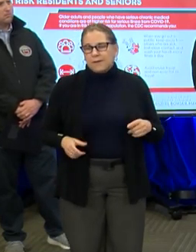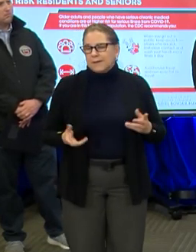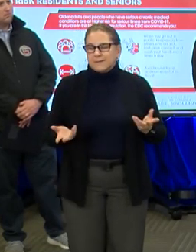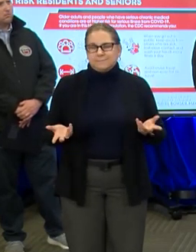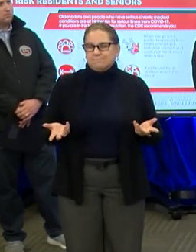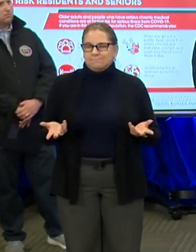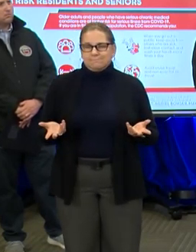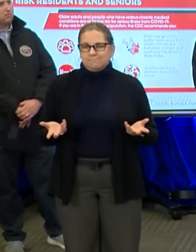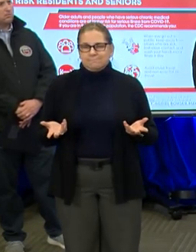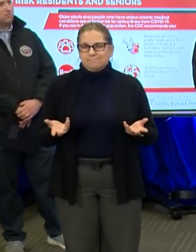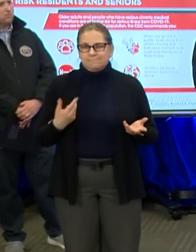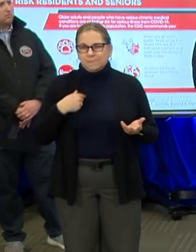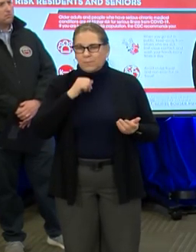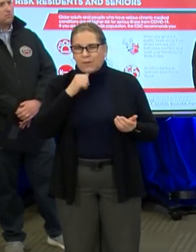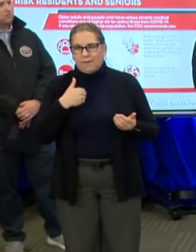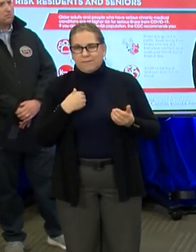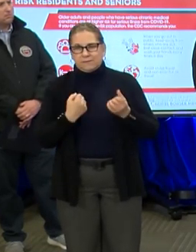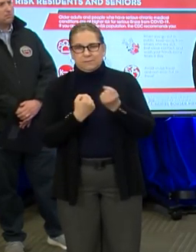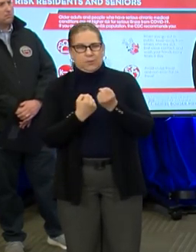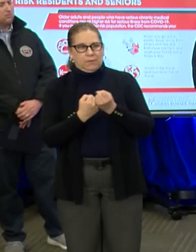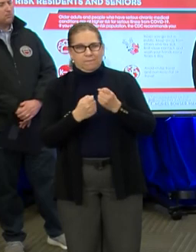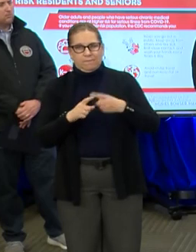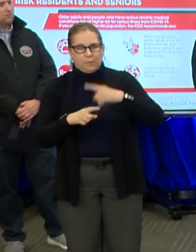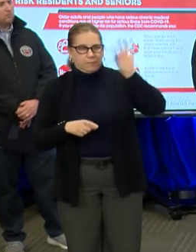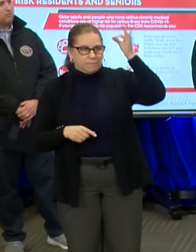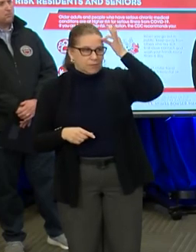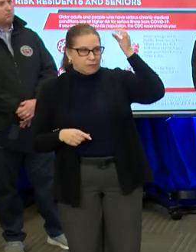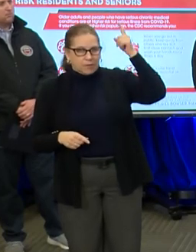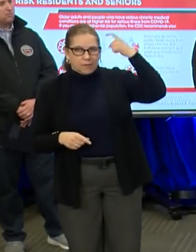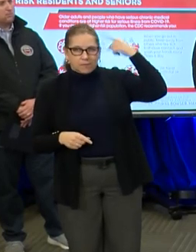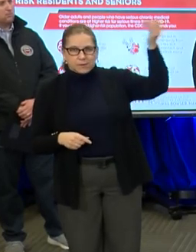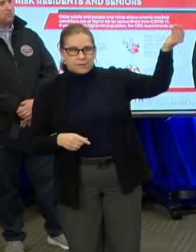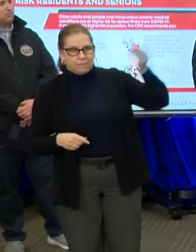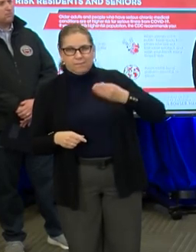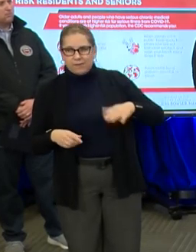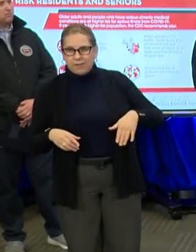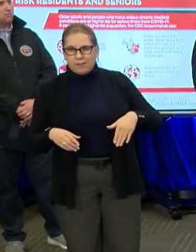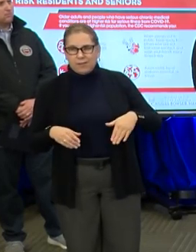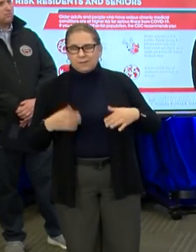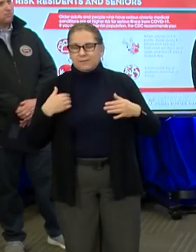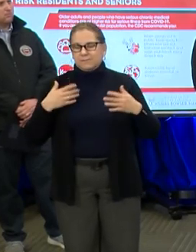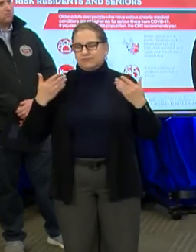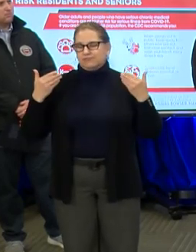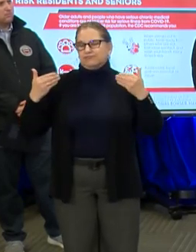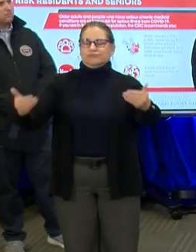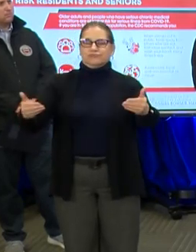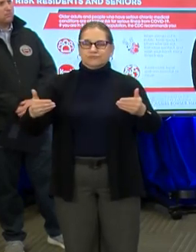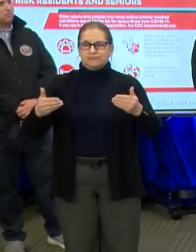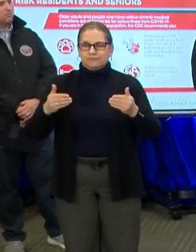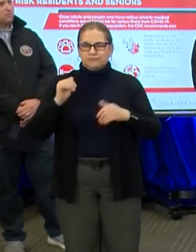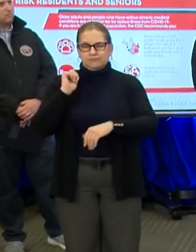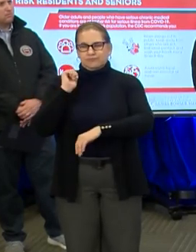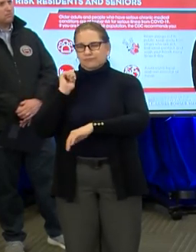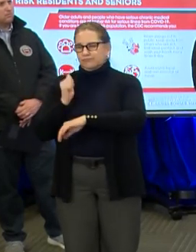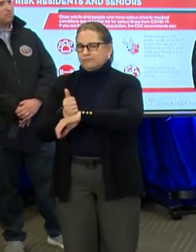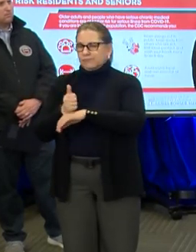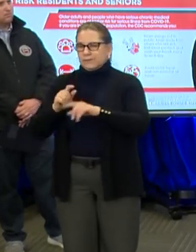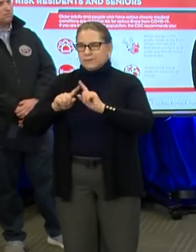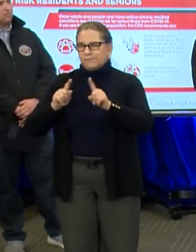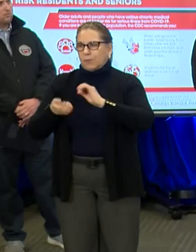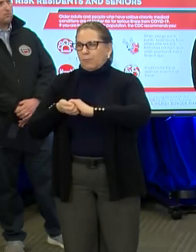anticipating with the federal government, we have decided to move forward and establish different partnerships to create a